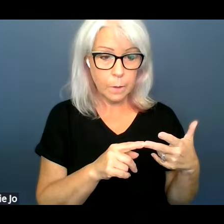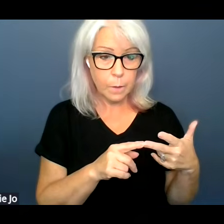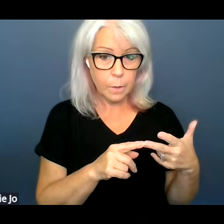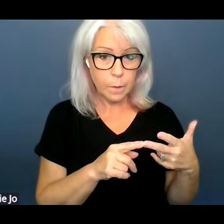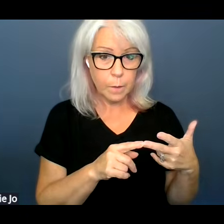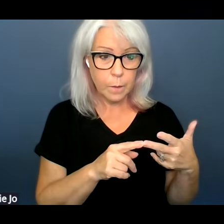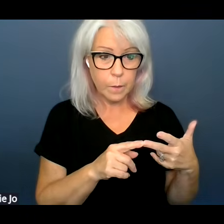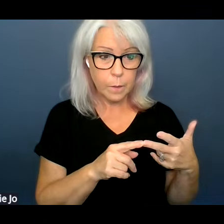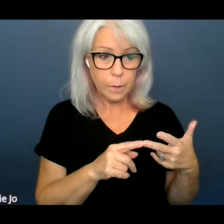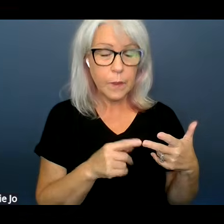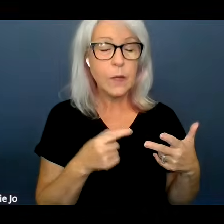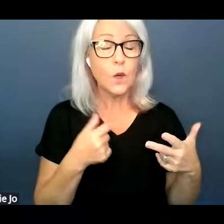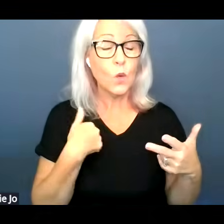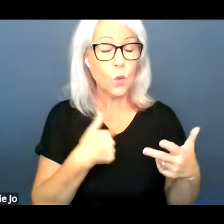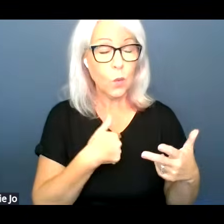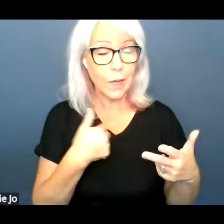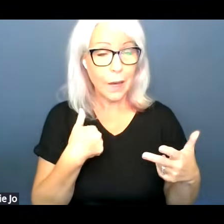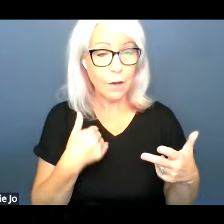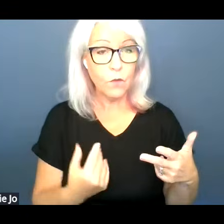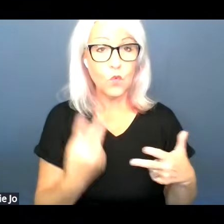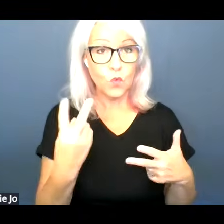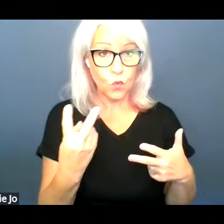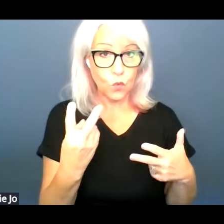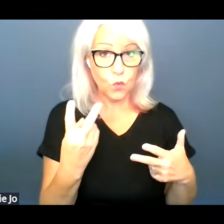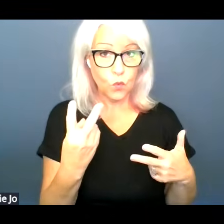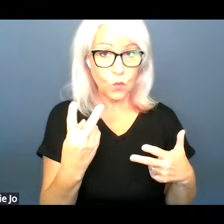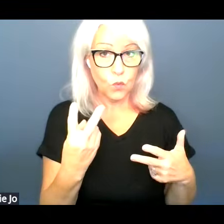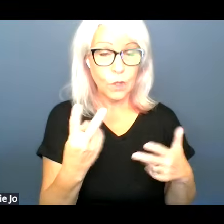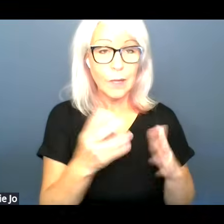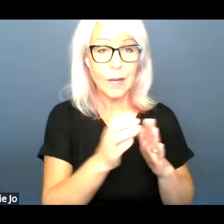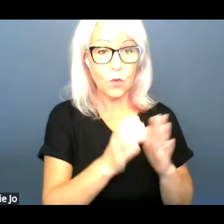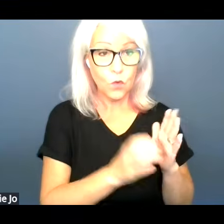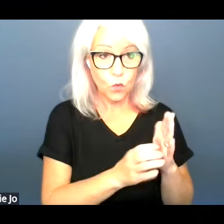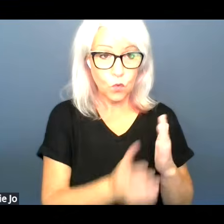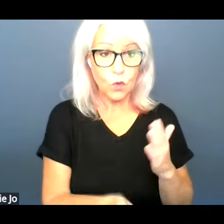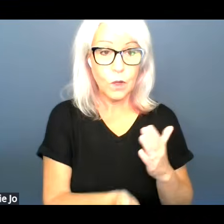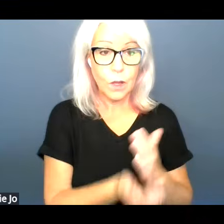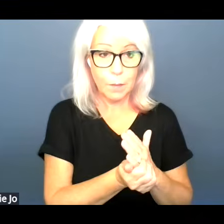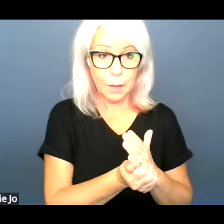proposed constitutional amendments. We may have.